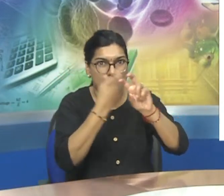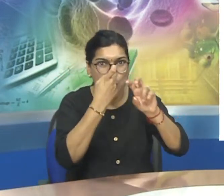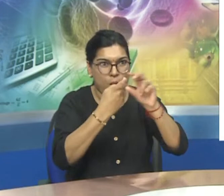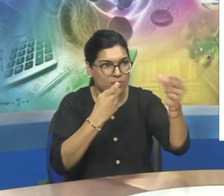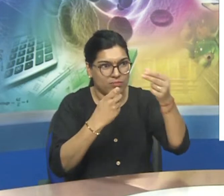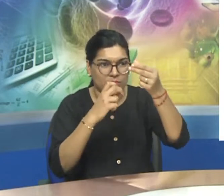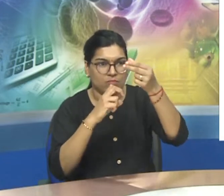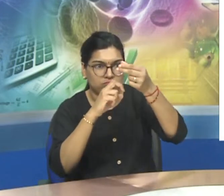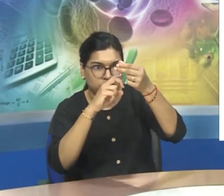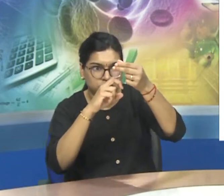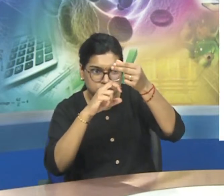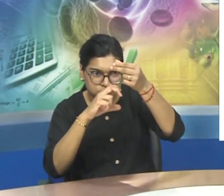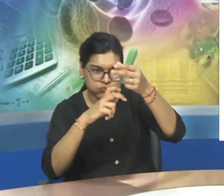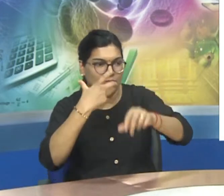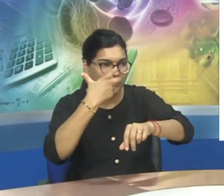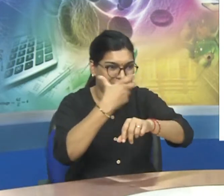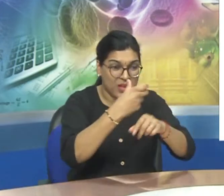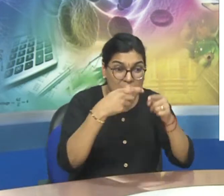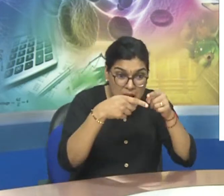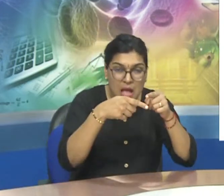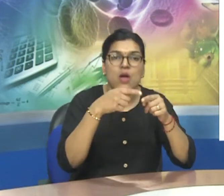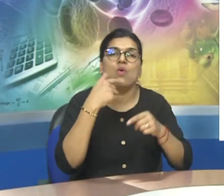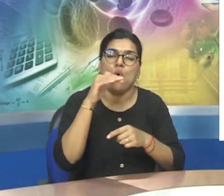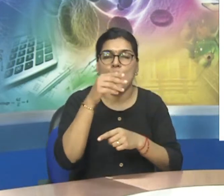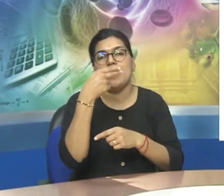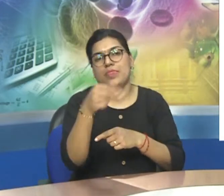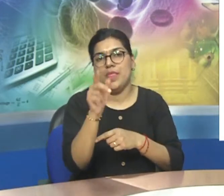For different treatments also, we use syringes.